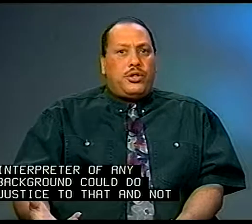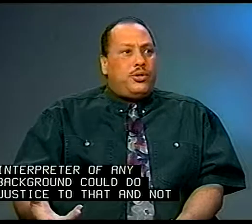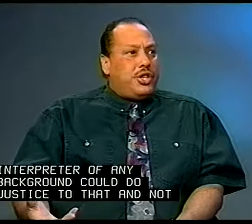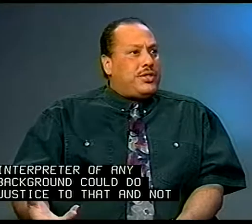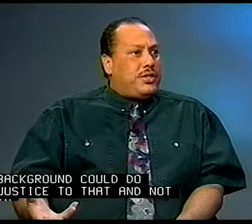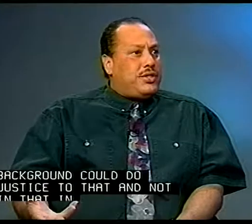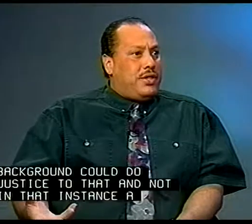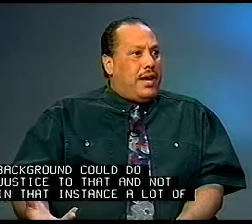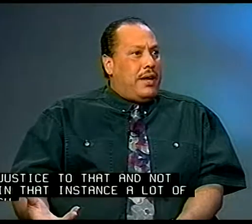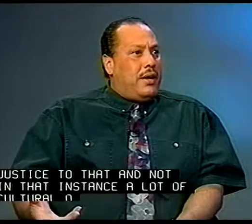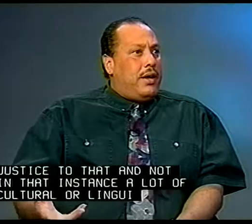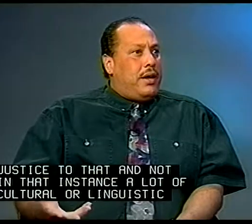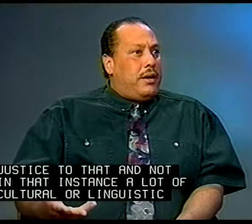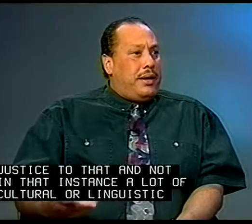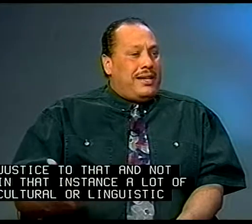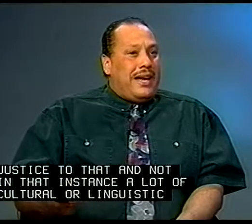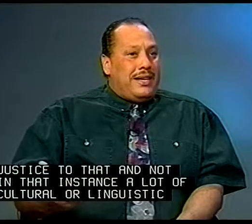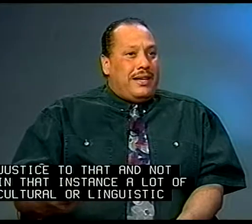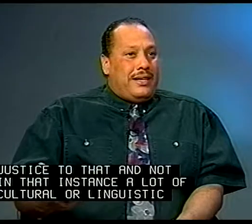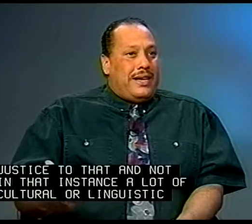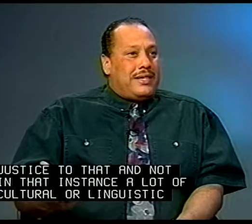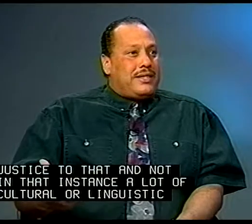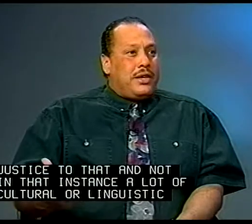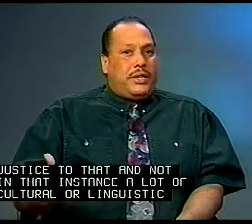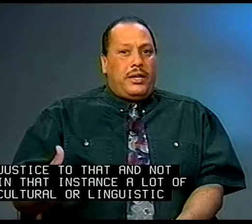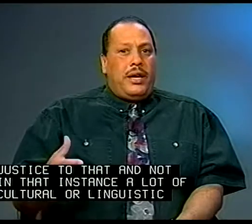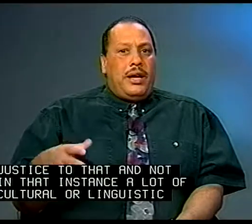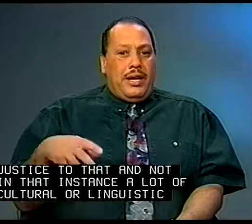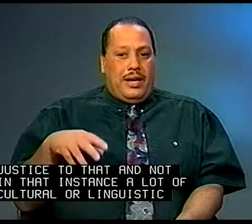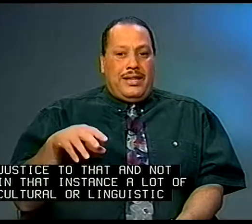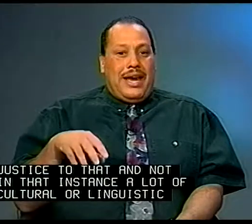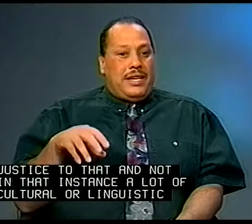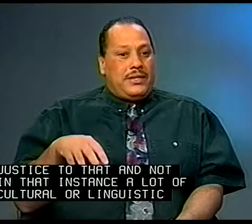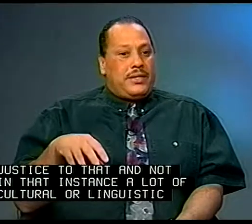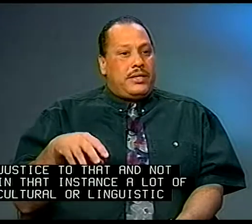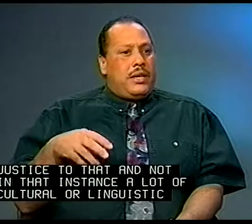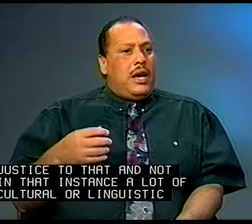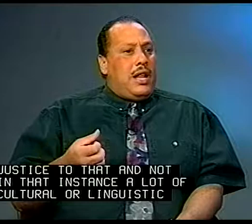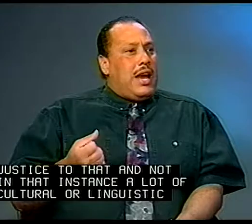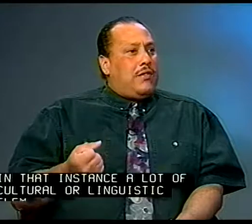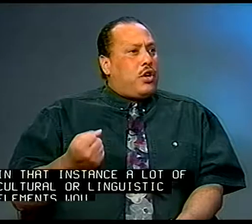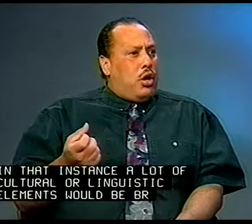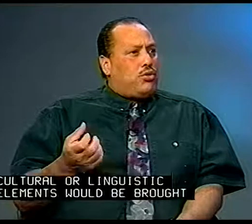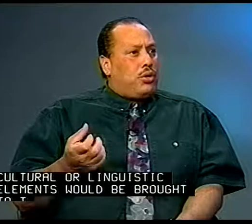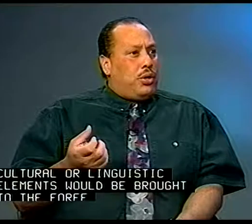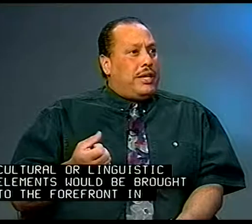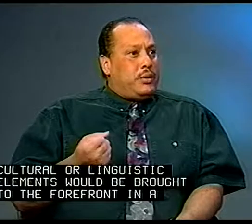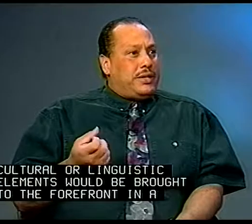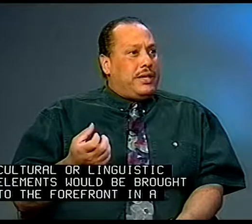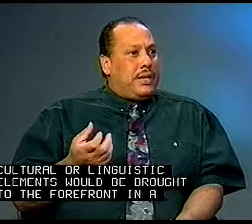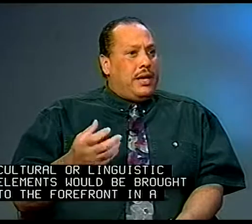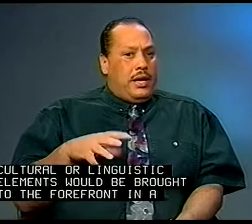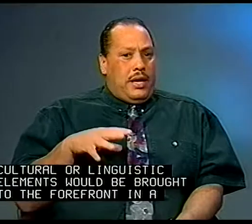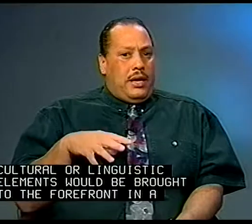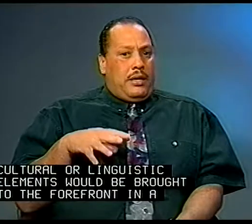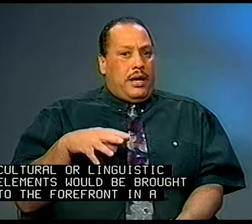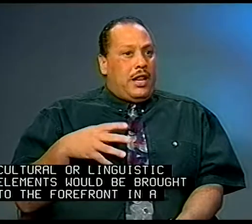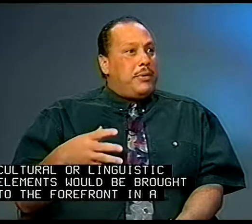do justice to that, and not necessarily in that instance a lot of cultural or linguistic elements